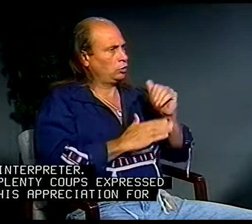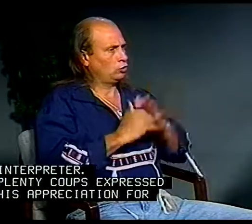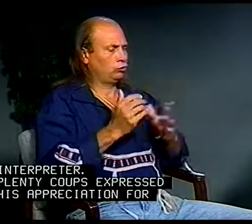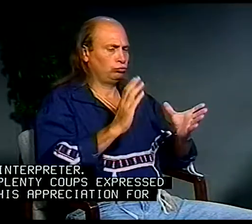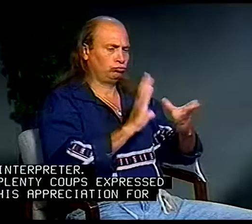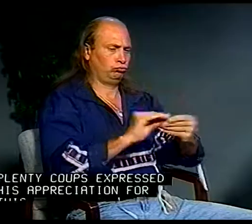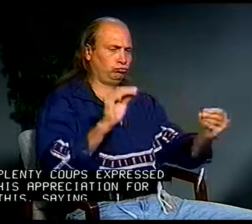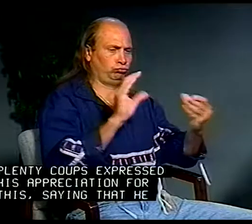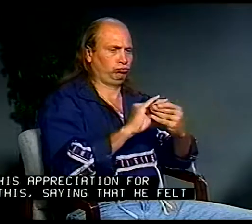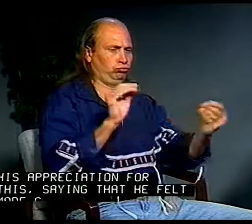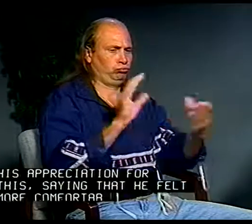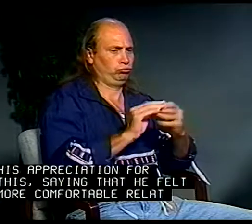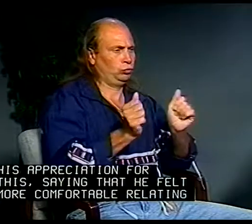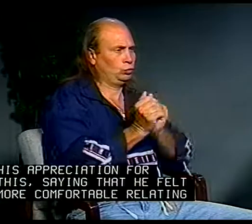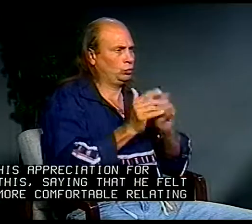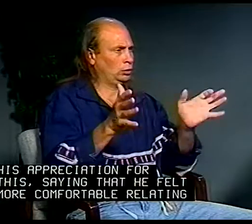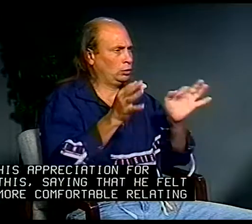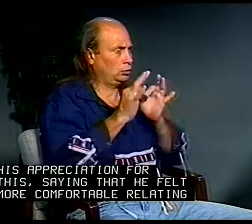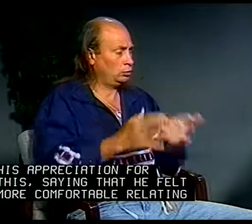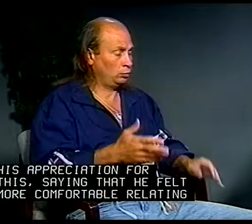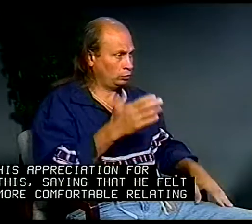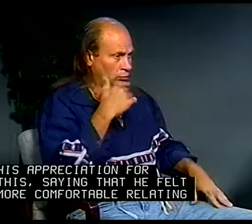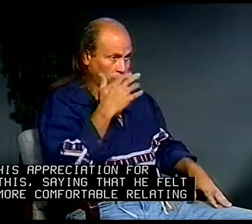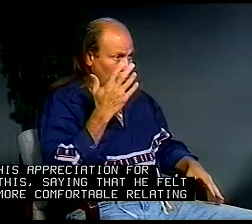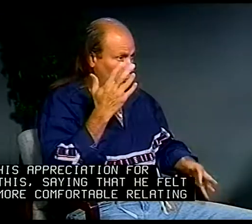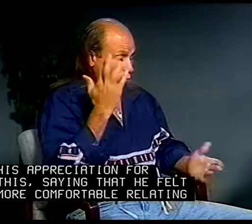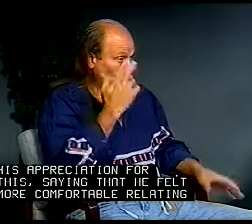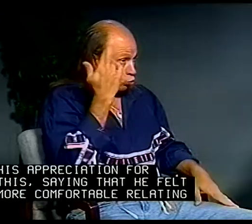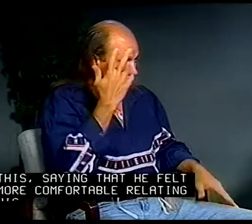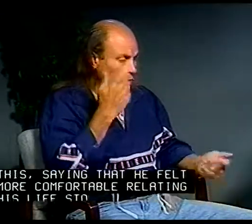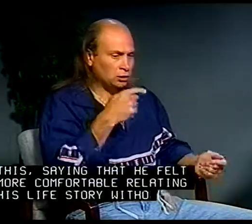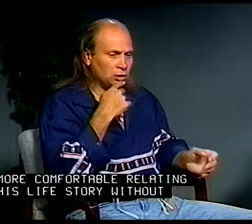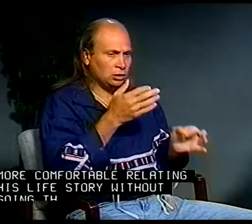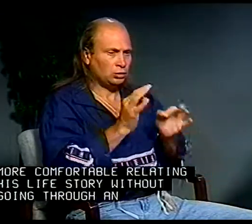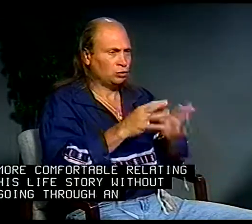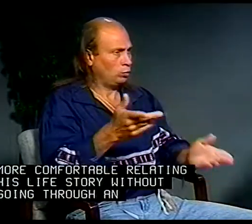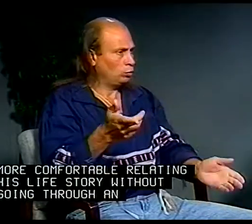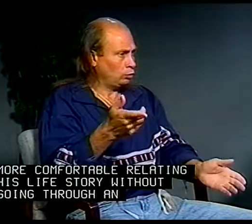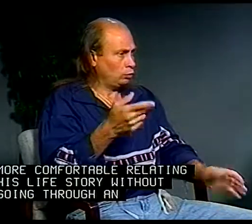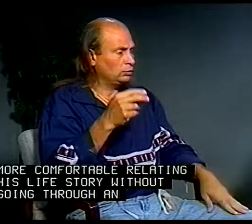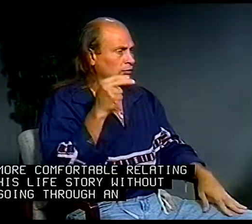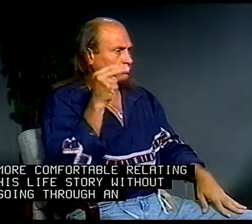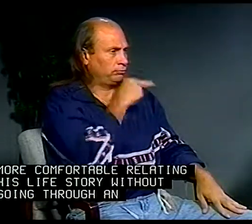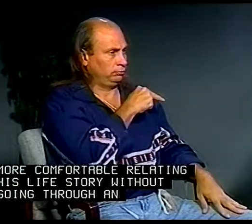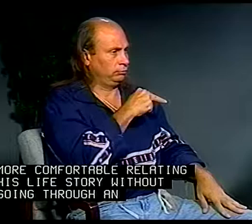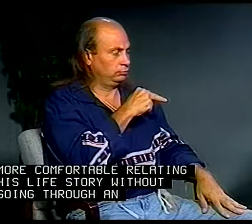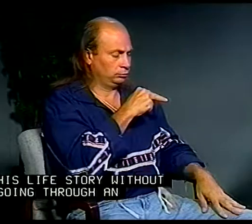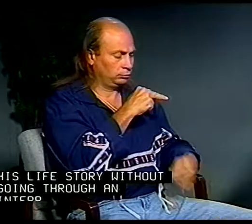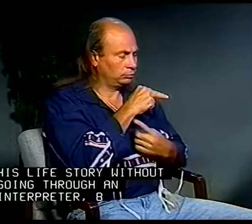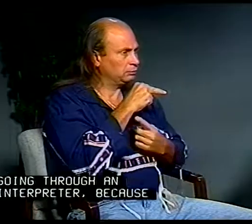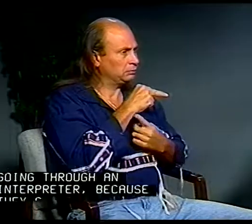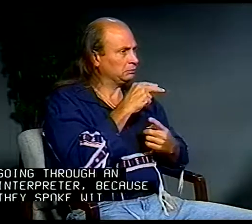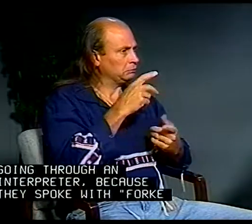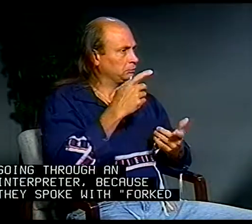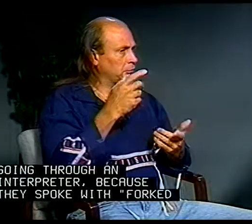Plintiku expressed appreciation for this, saying that he felt more comfort relating his life story without going through an